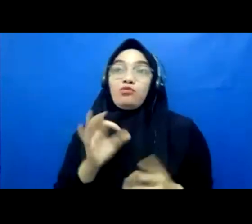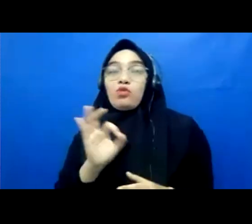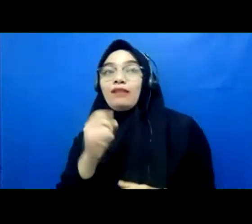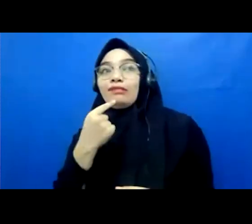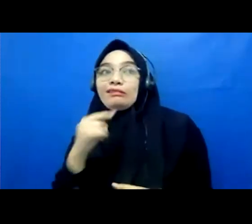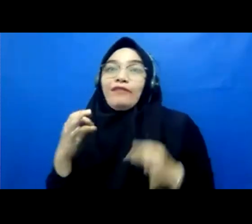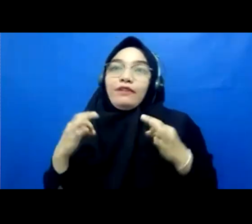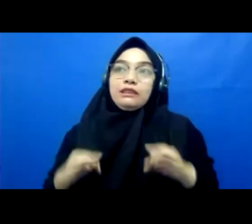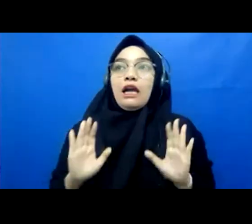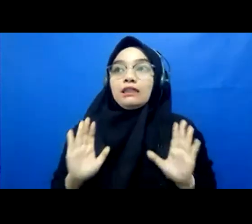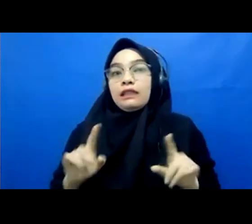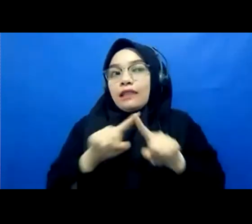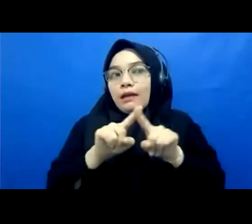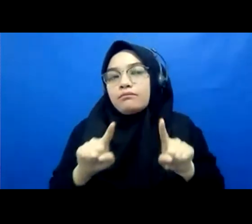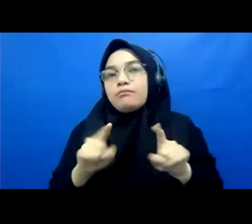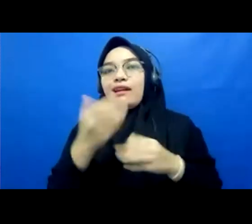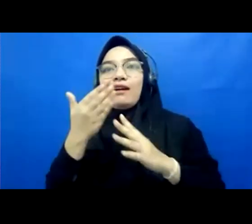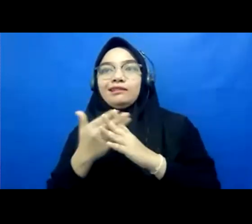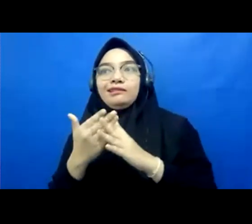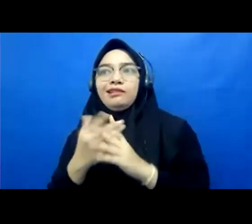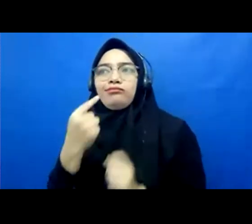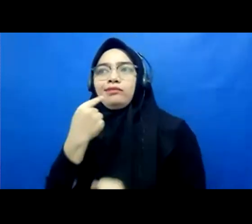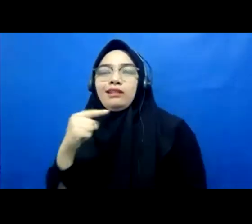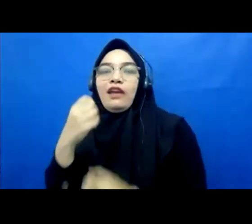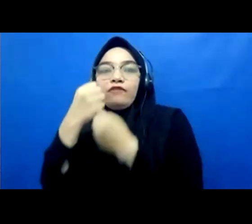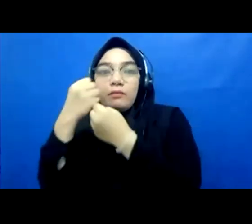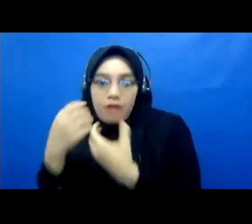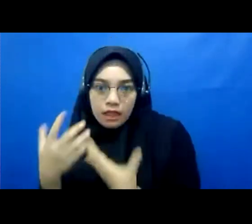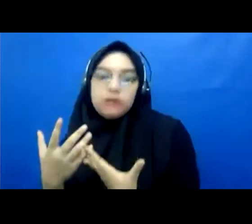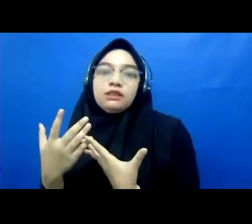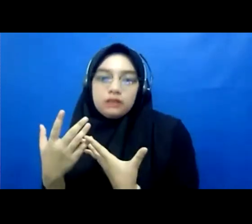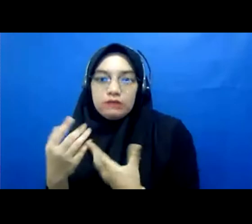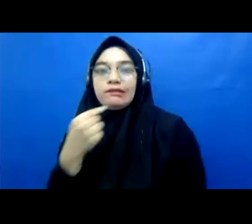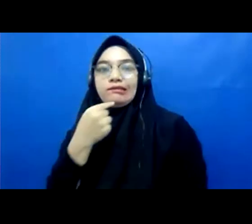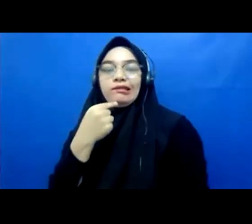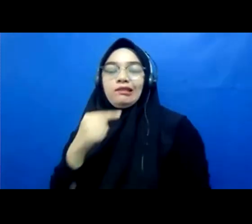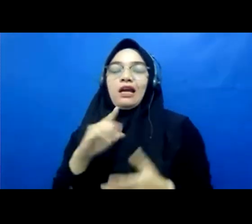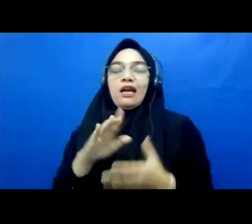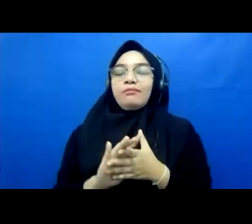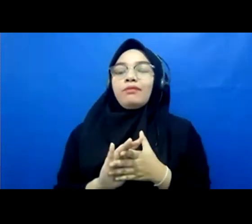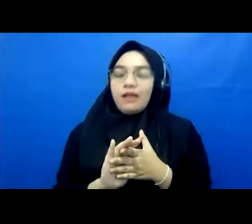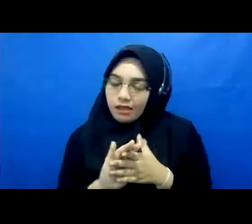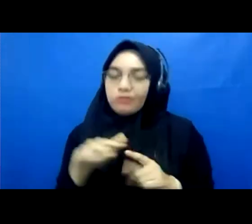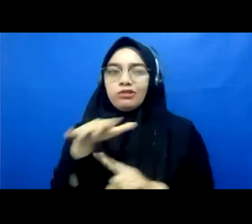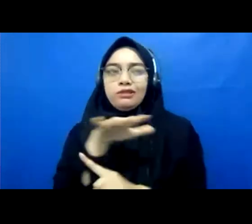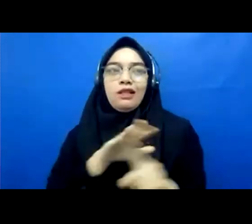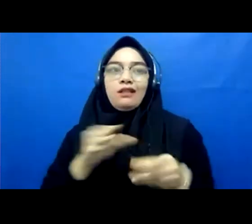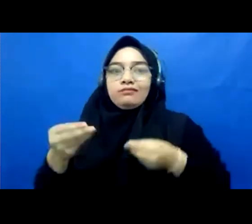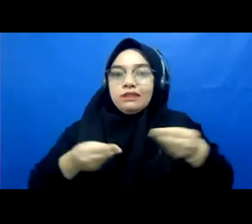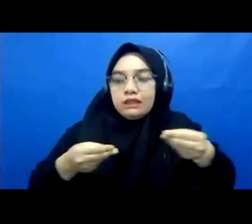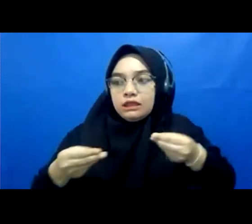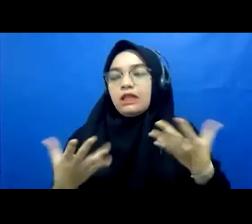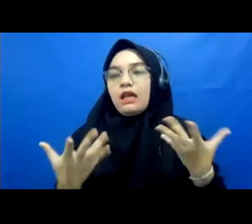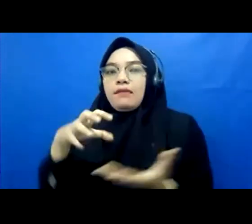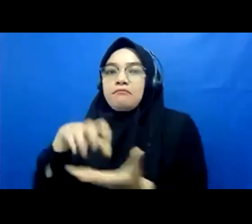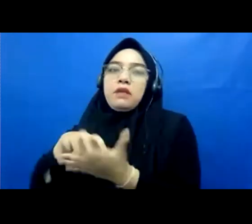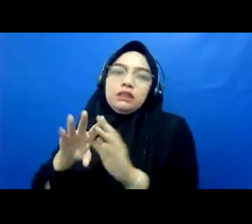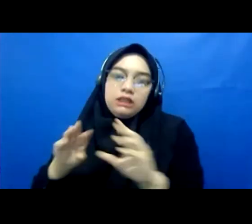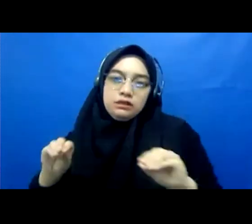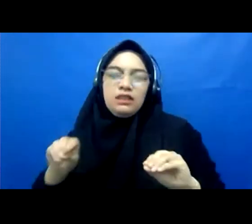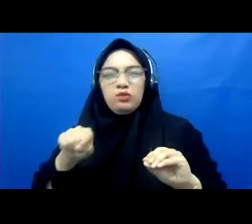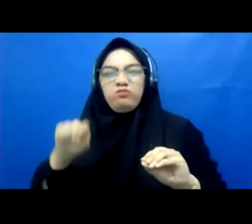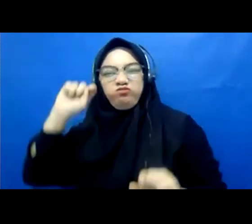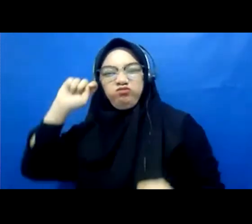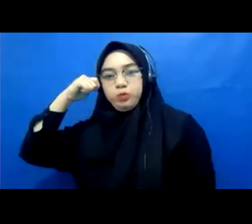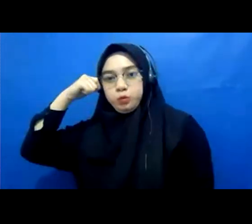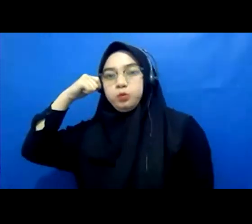to information, access to social business or working place. That's really difficult. So that really